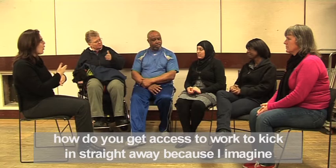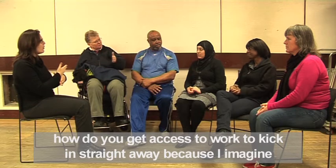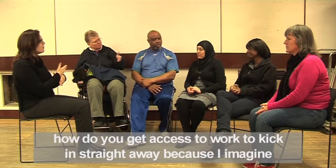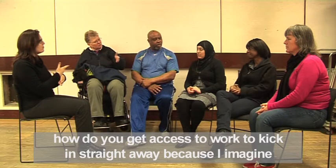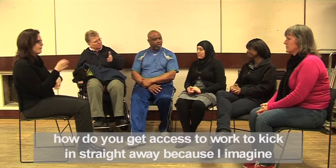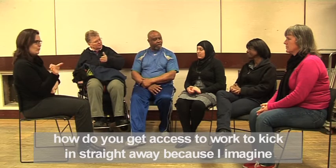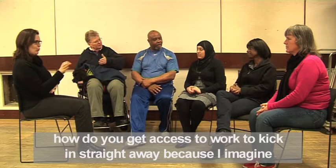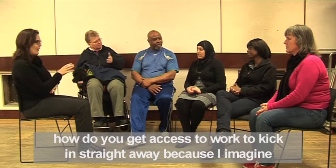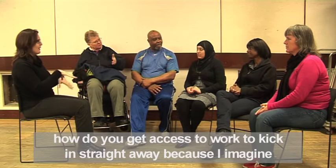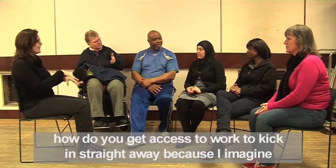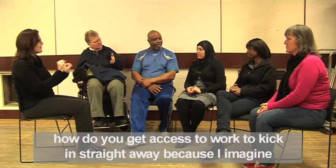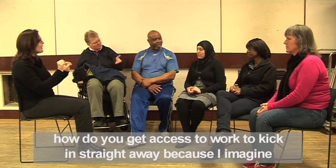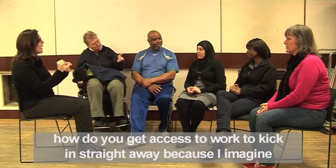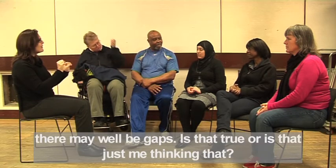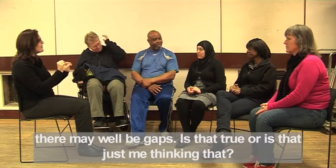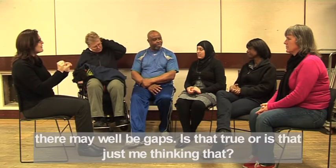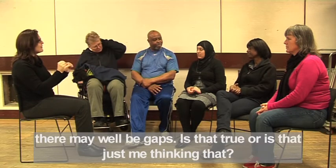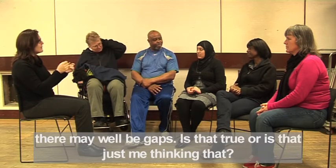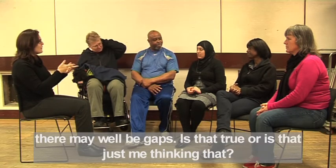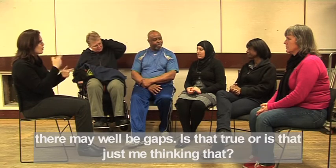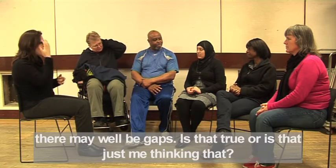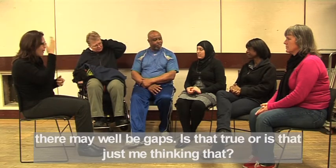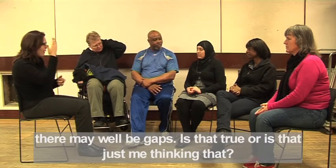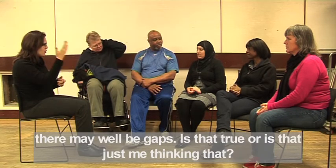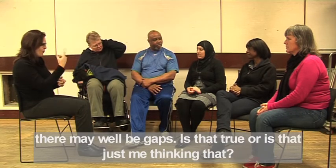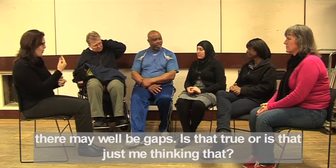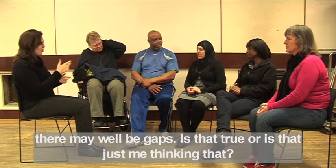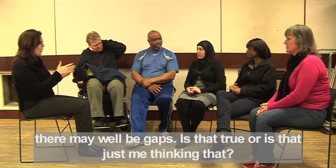there may well be gaps. Is that true, or is that just me thinking that?